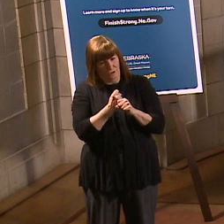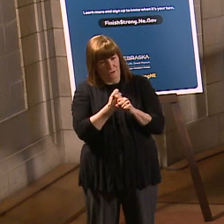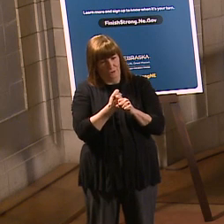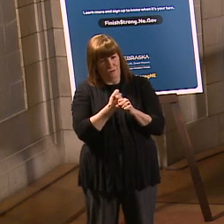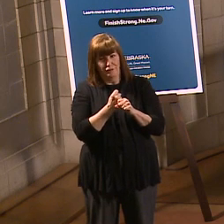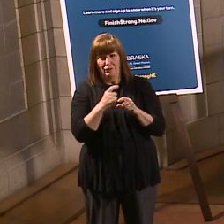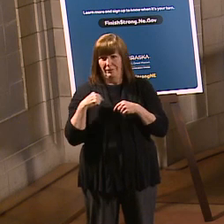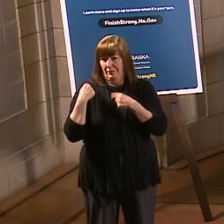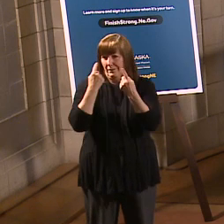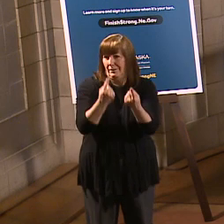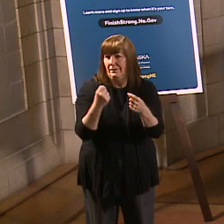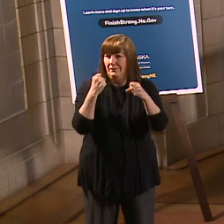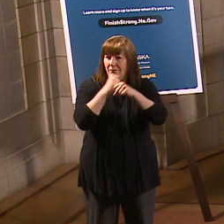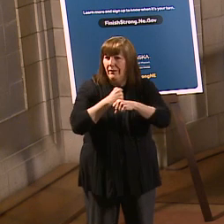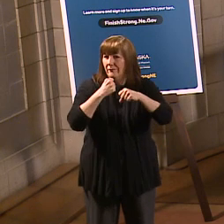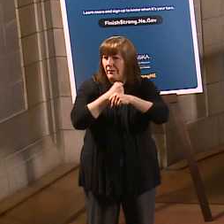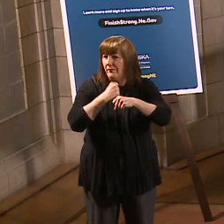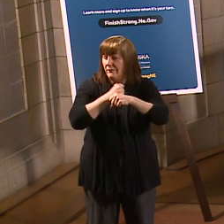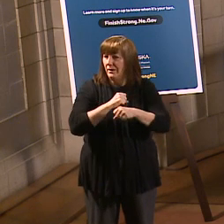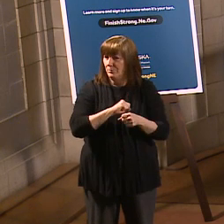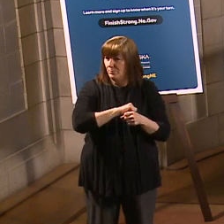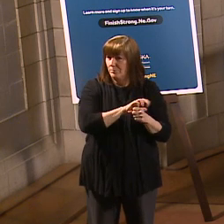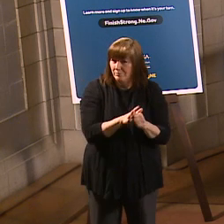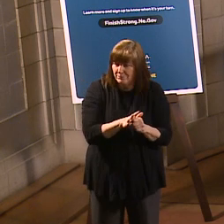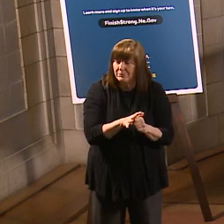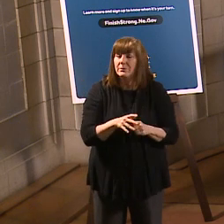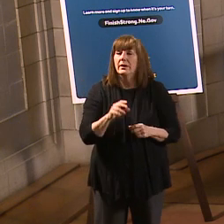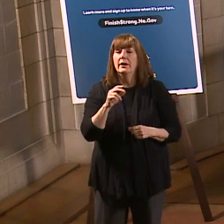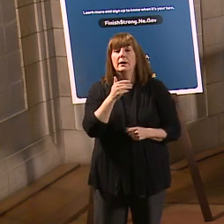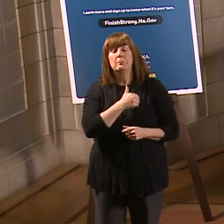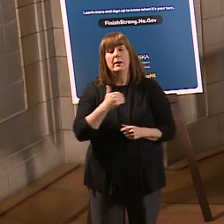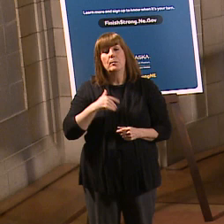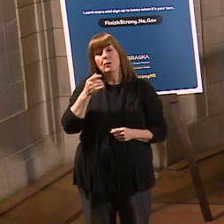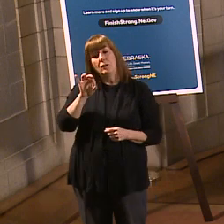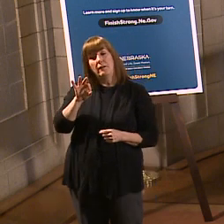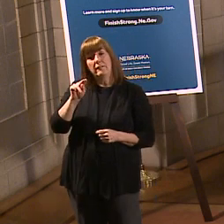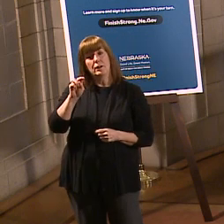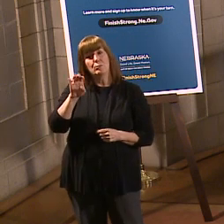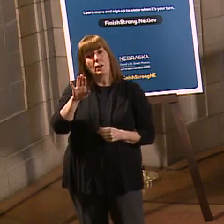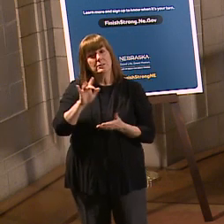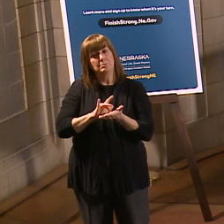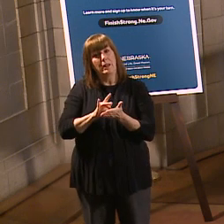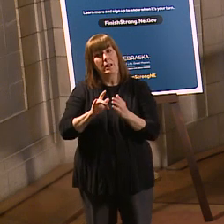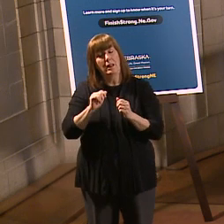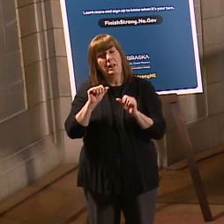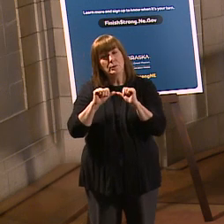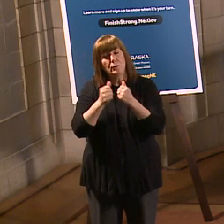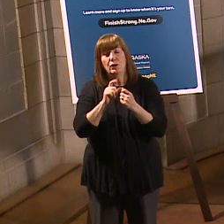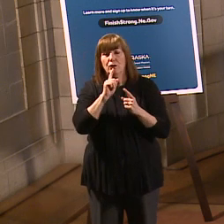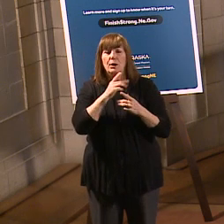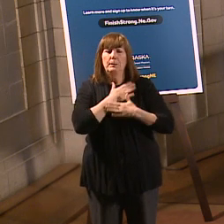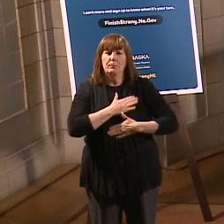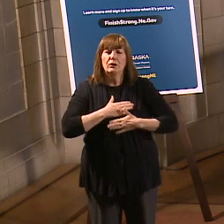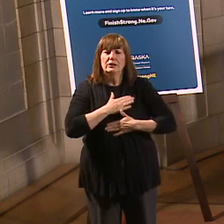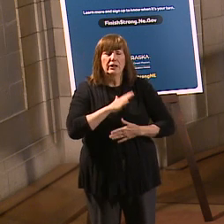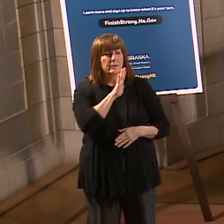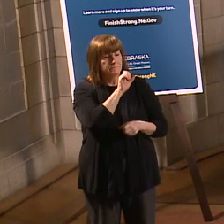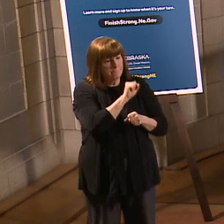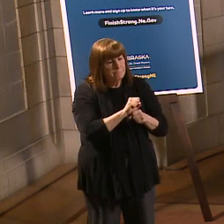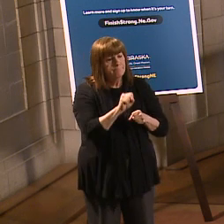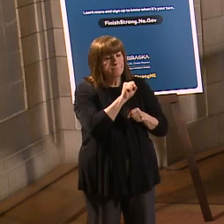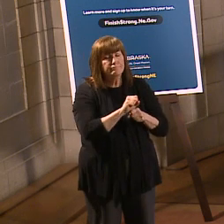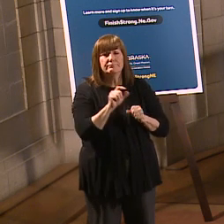this unprecedented pandemic. The members of the Nebraska Medical Association appreciate the tireless work and dedication of our